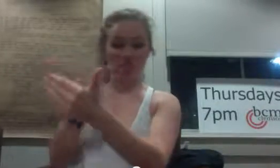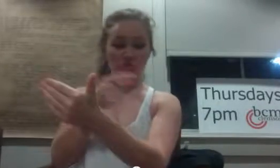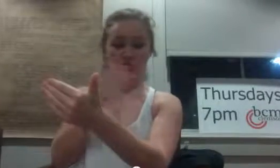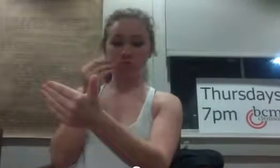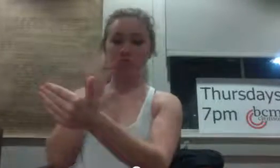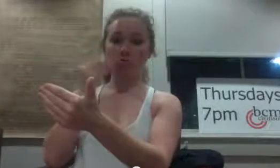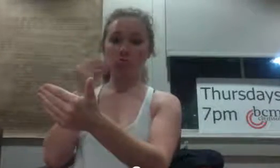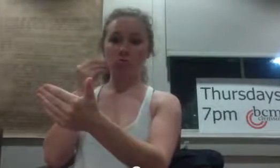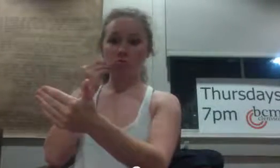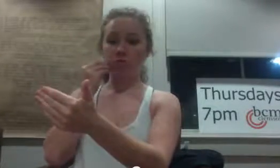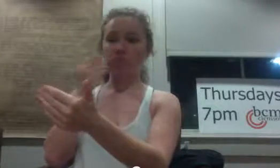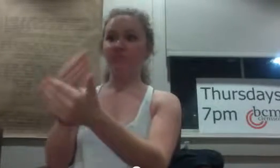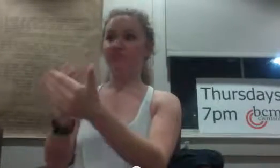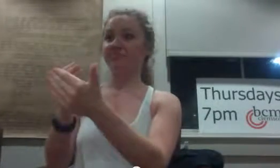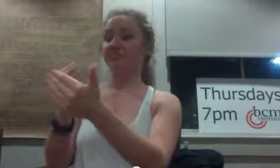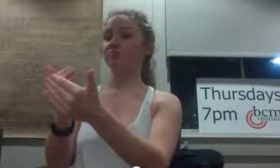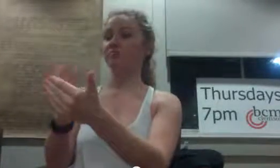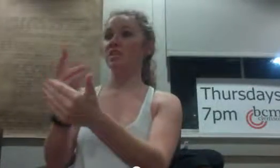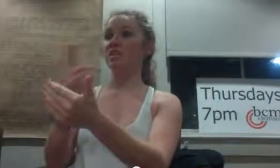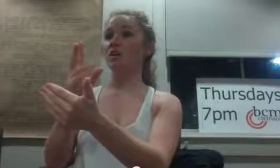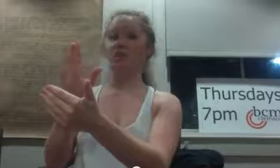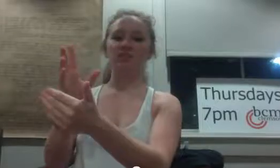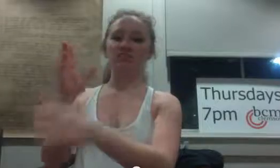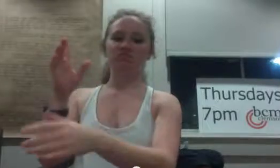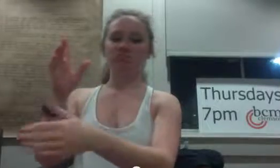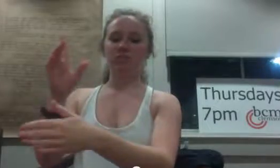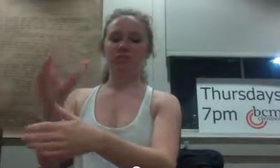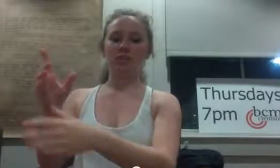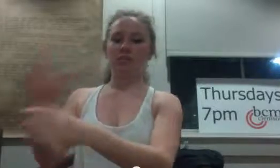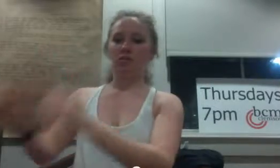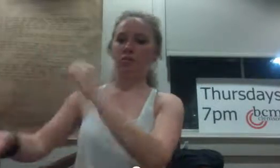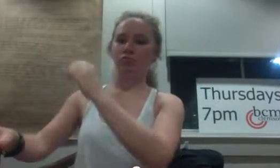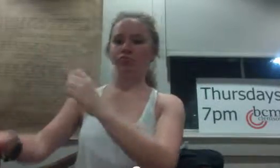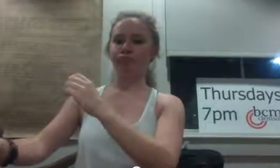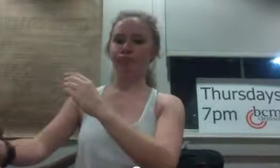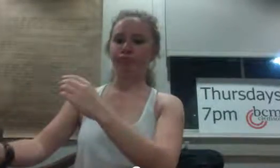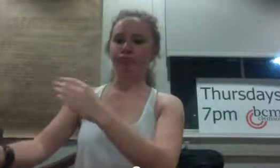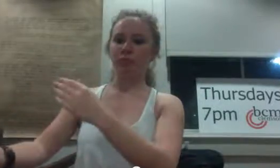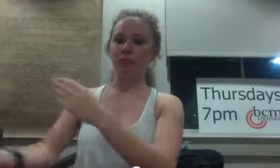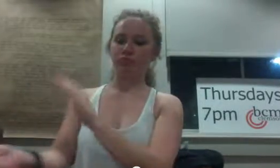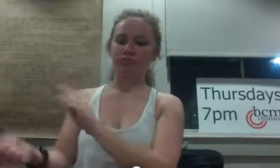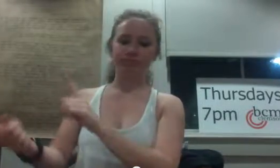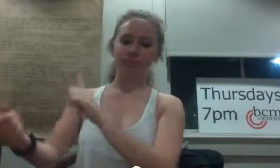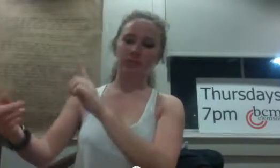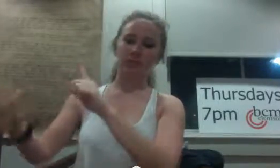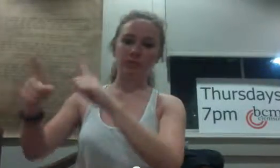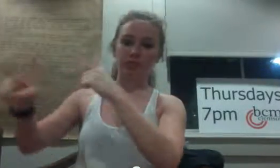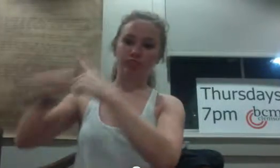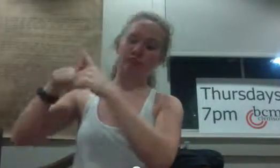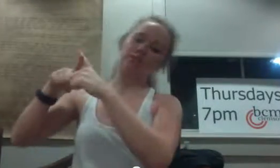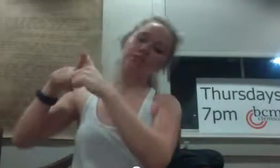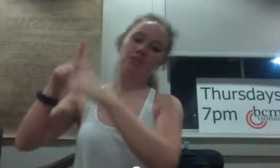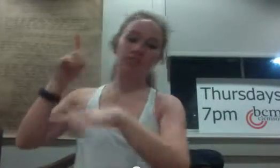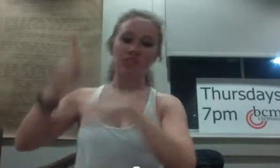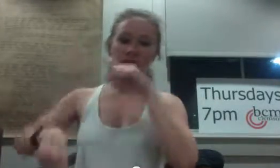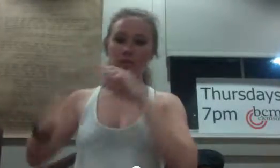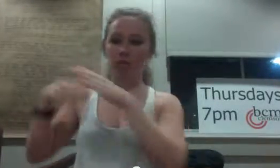a little girl named Linda uh, tried to go to a school that was near her house, but was